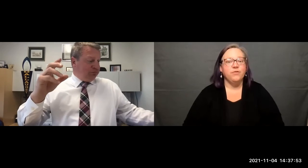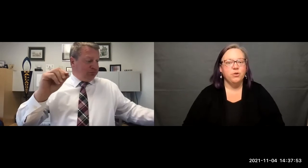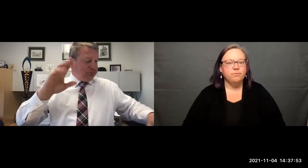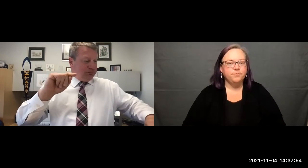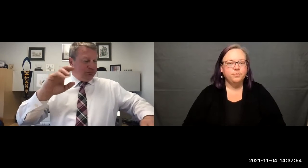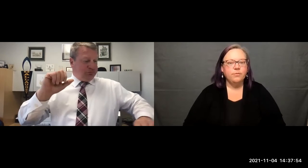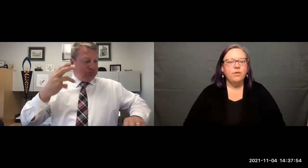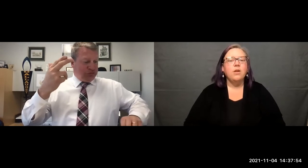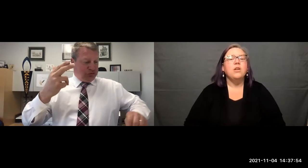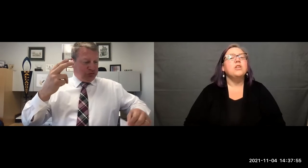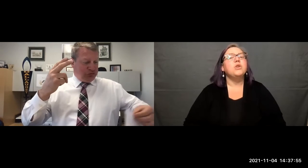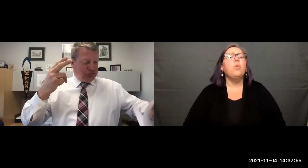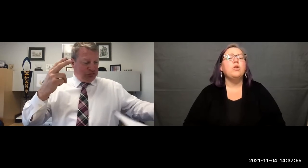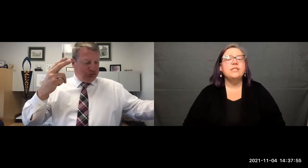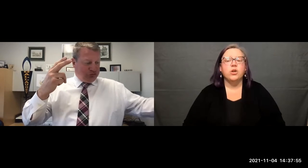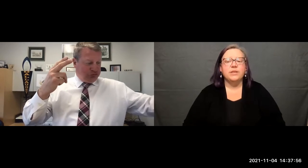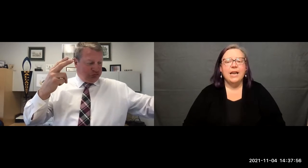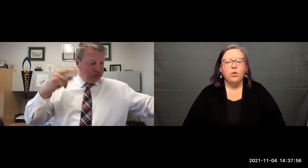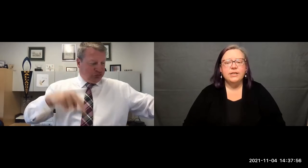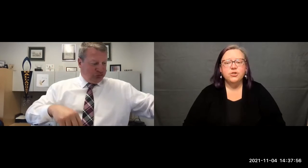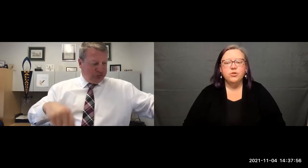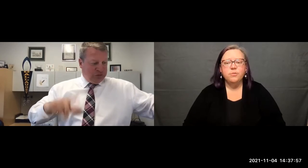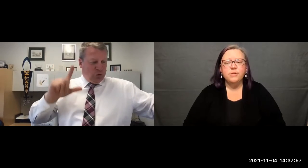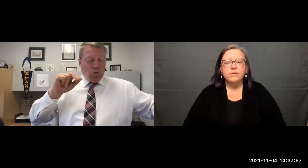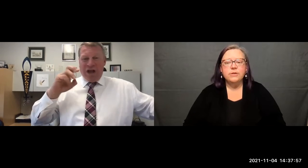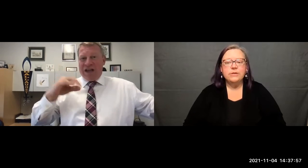review. So why don't we start with the outreach group?